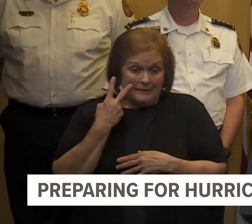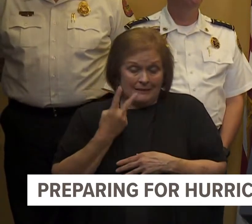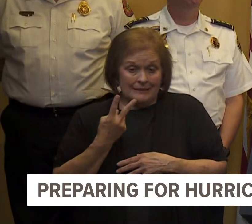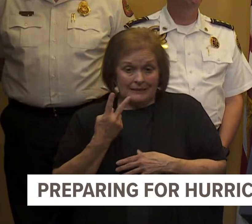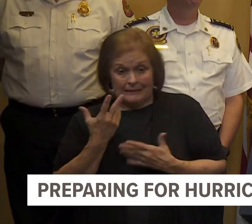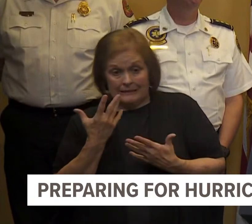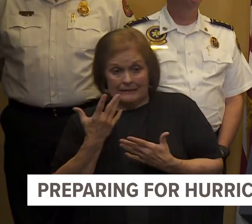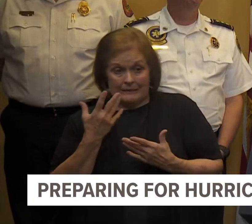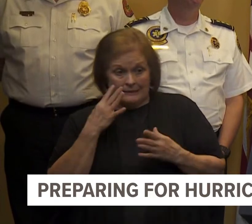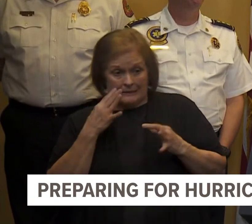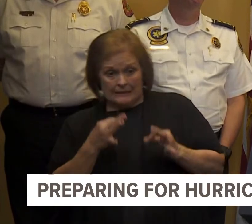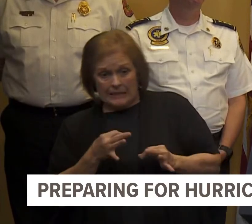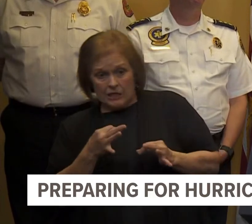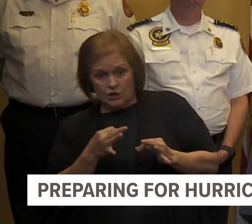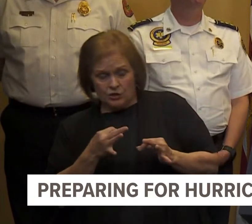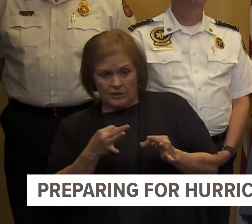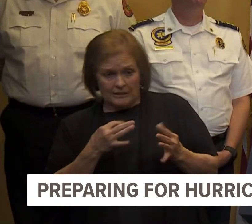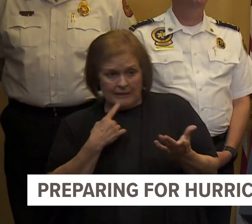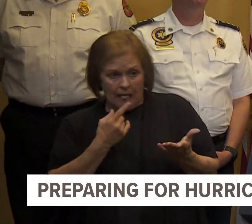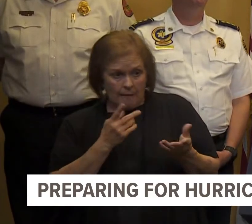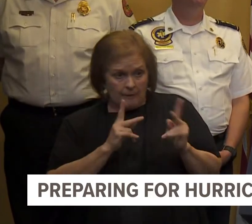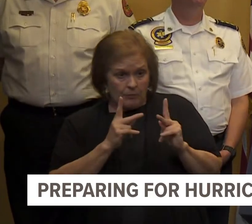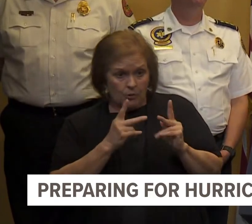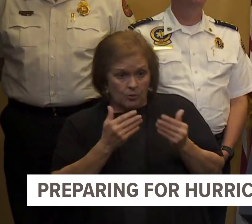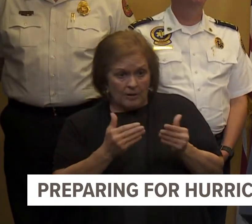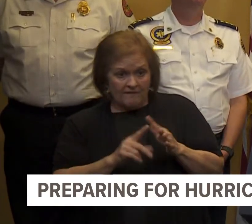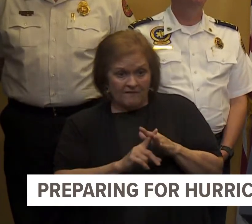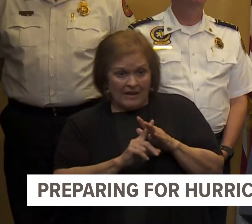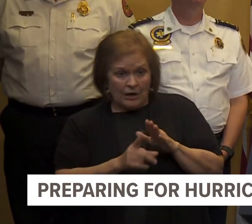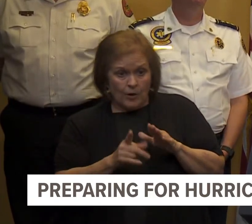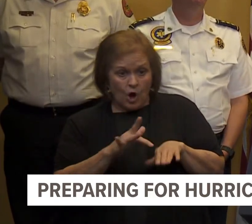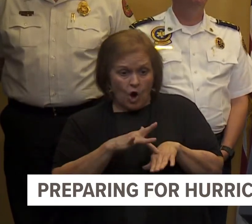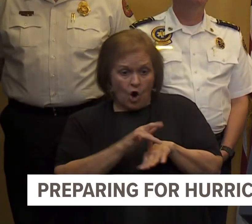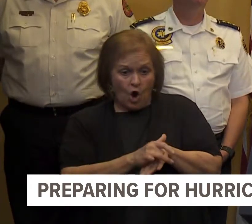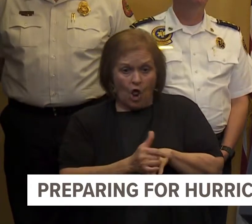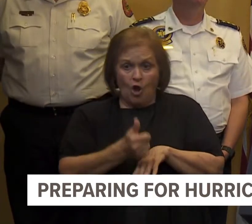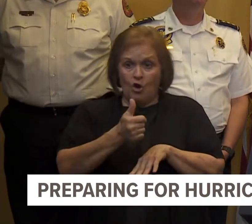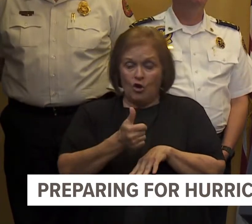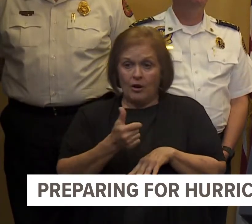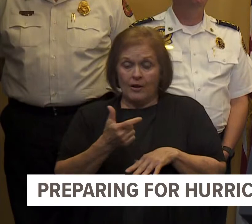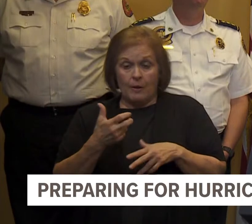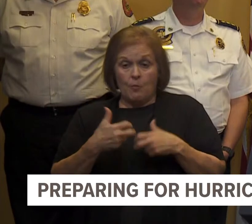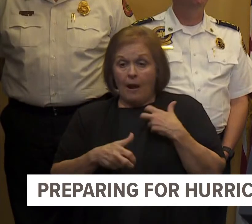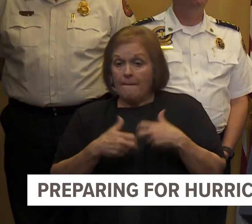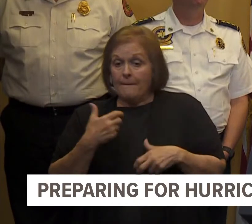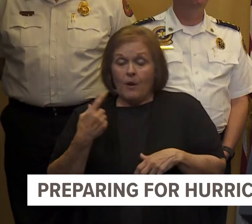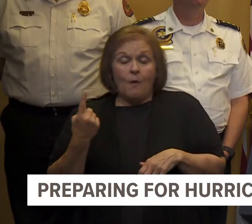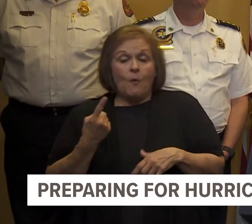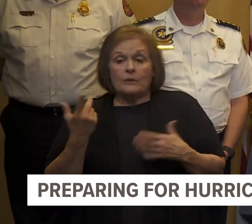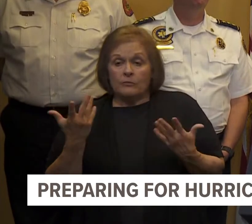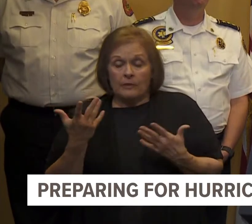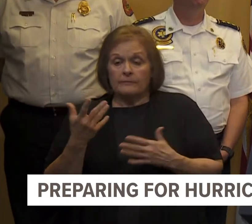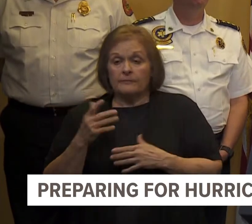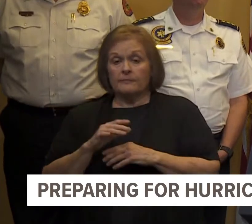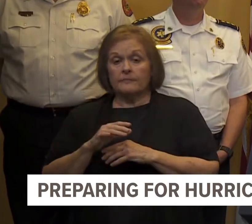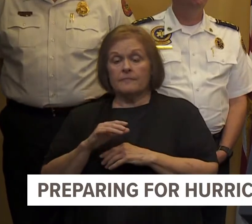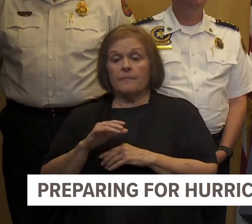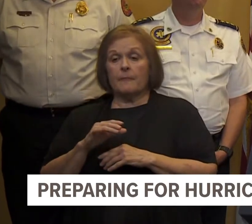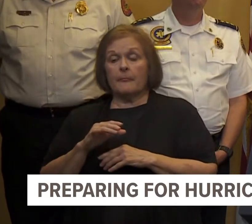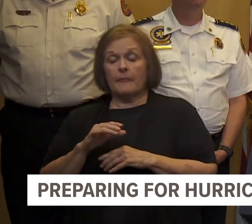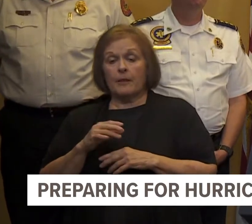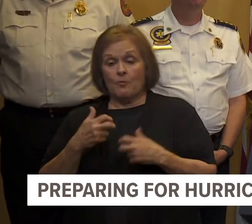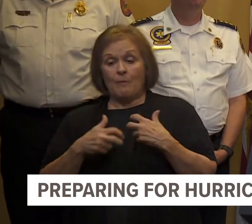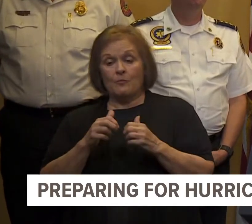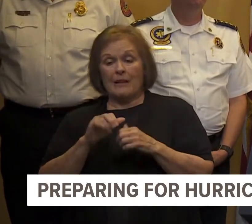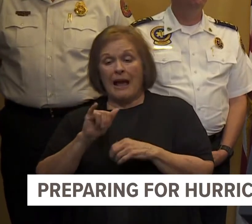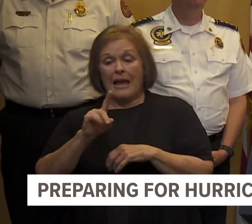decision regarding telling people to evacuate earlier. The problem we've always had is that, and the problem